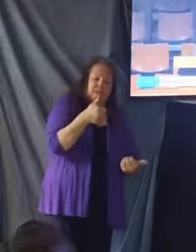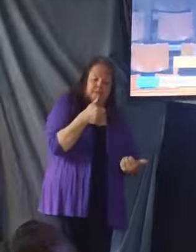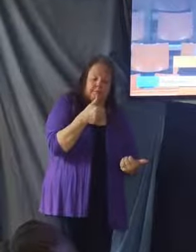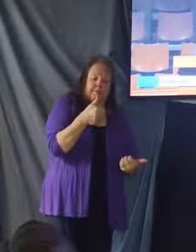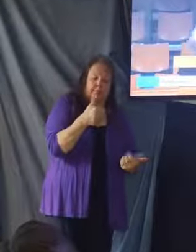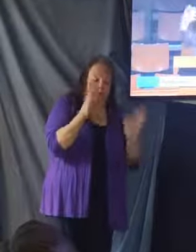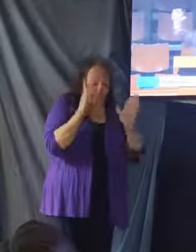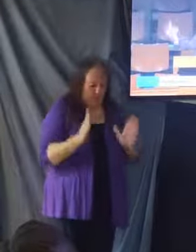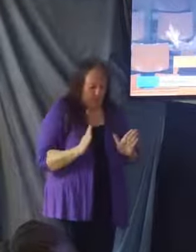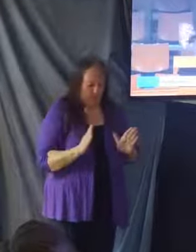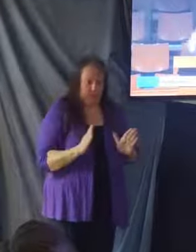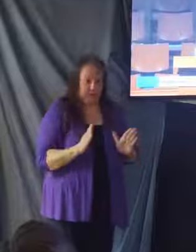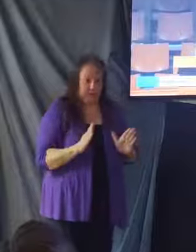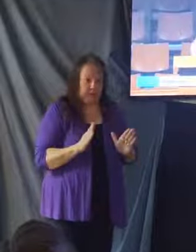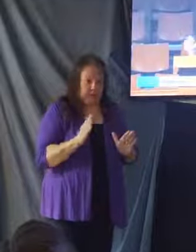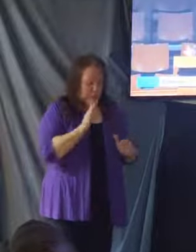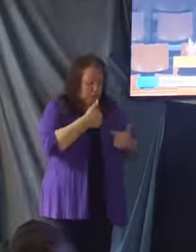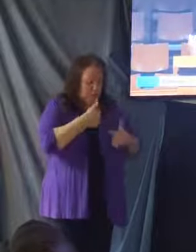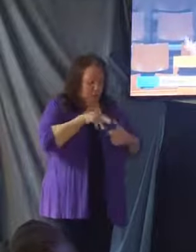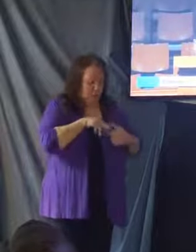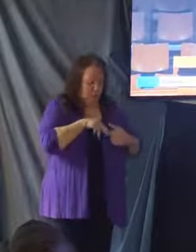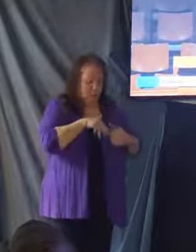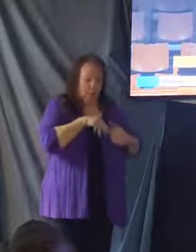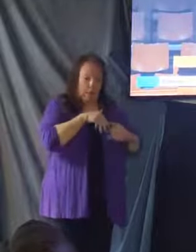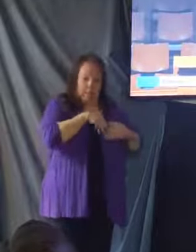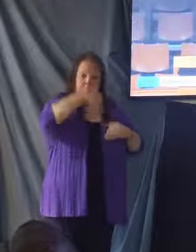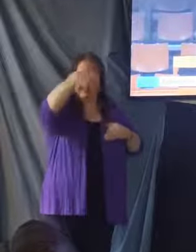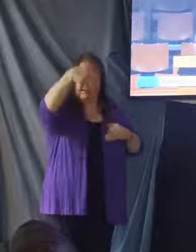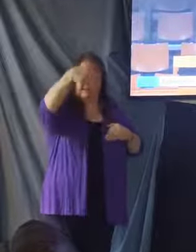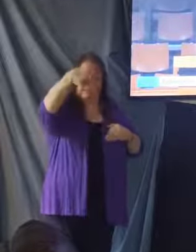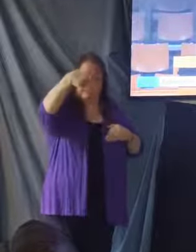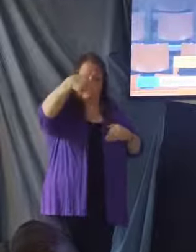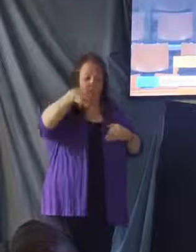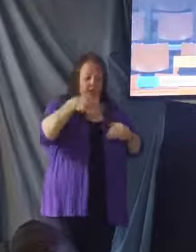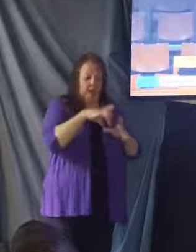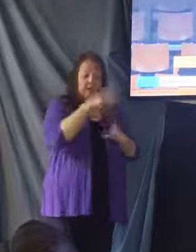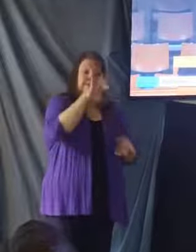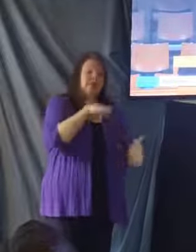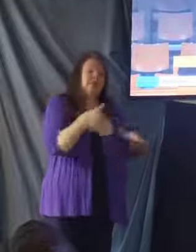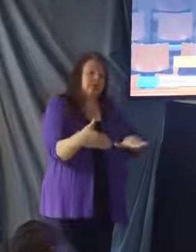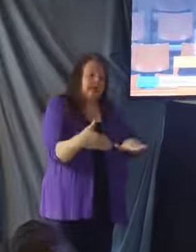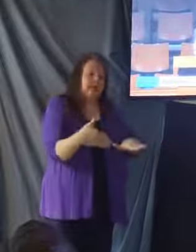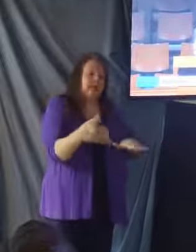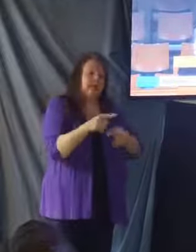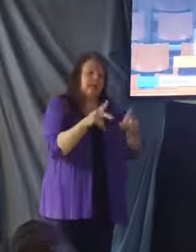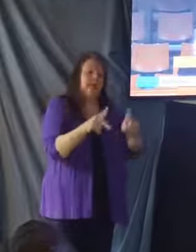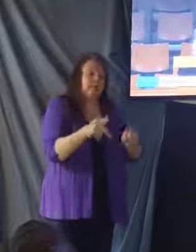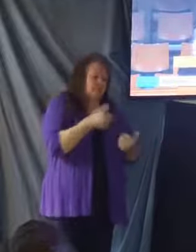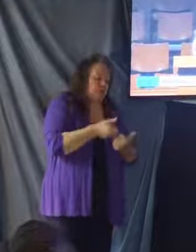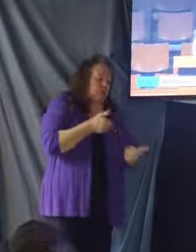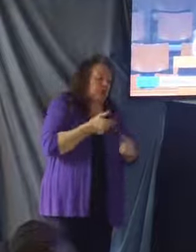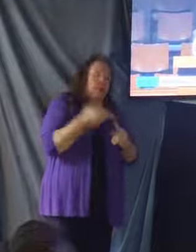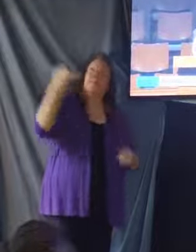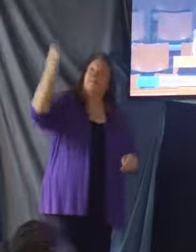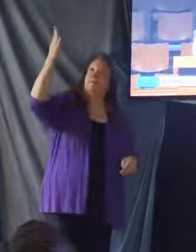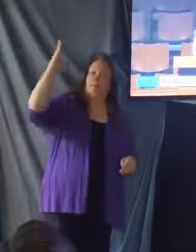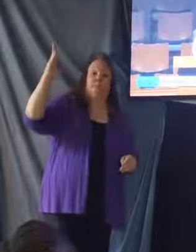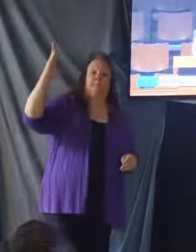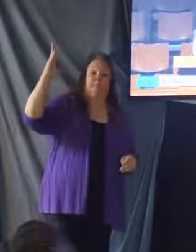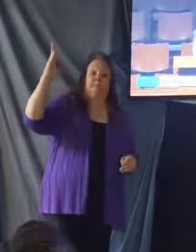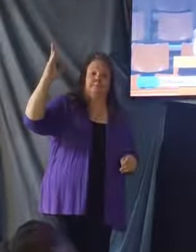The person has left their physical body. Physical death occurs. Spiritual death is when a person is separated from God.